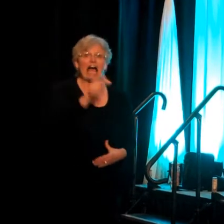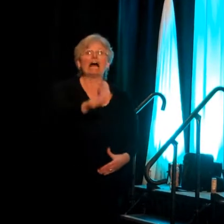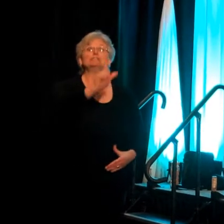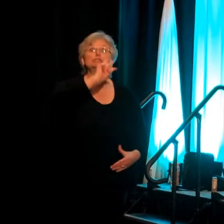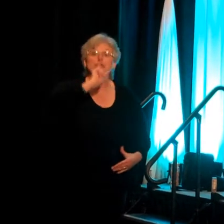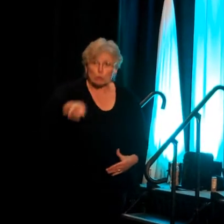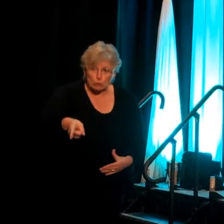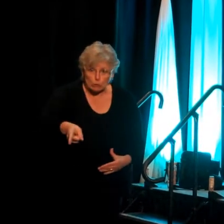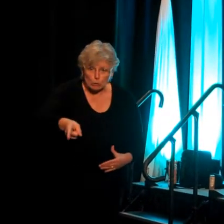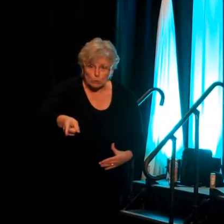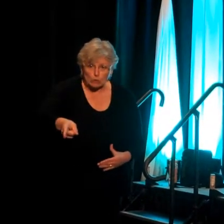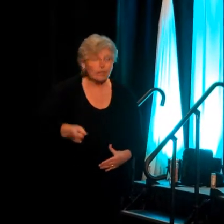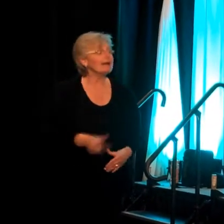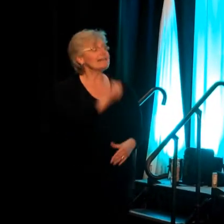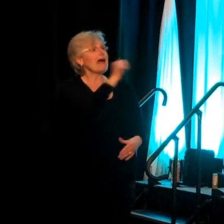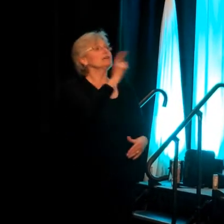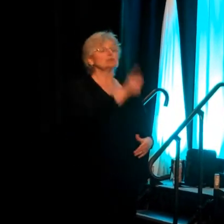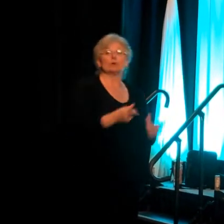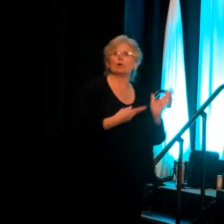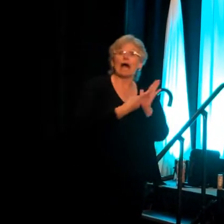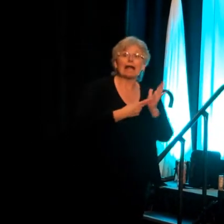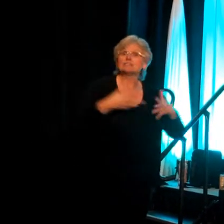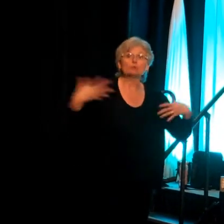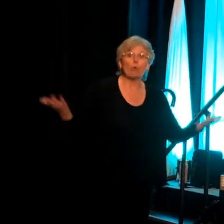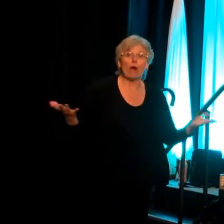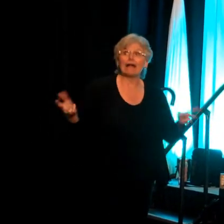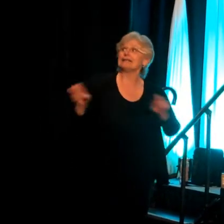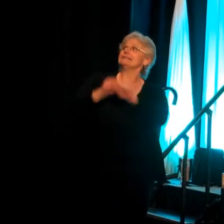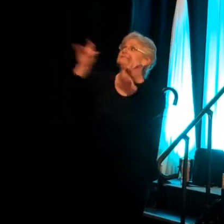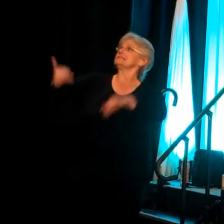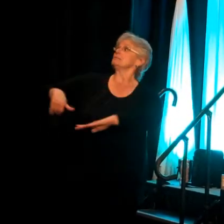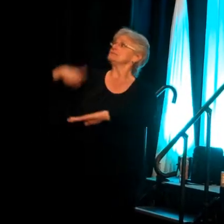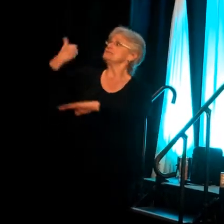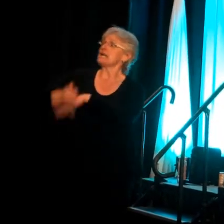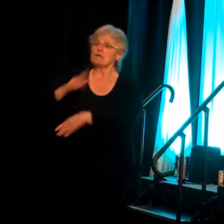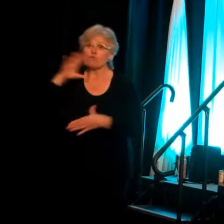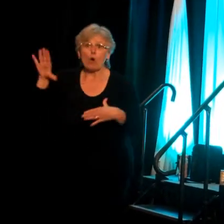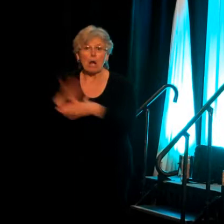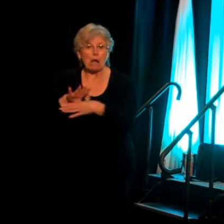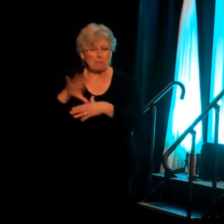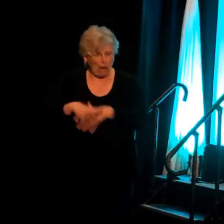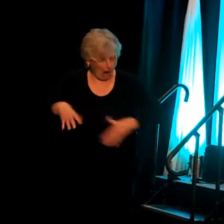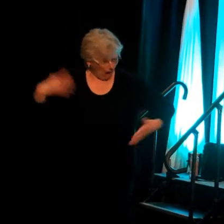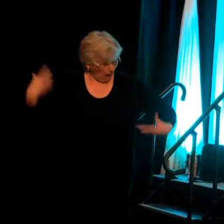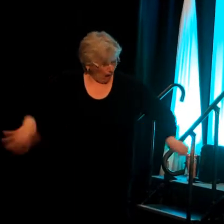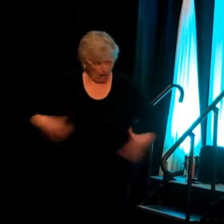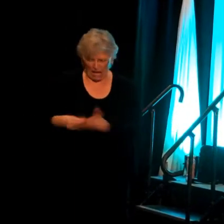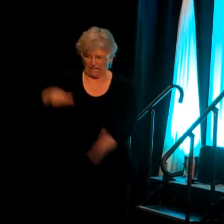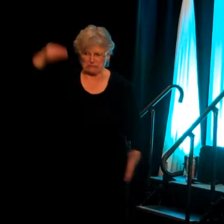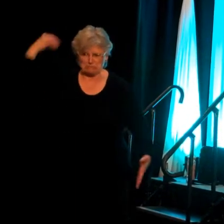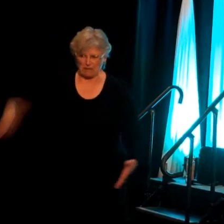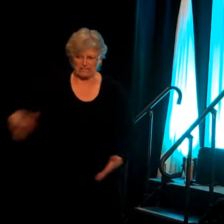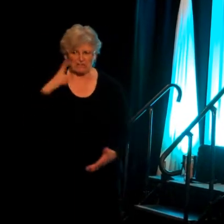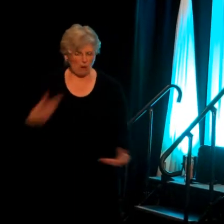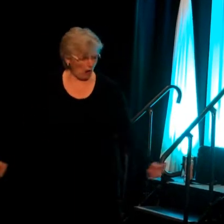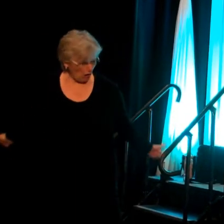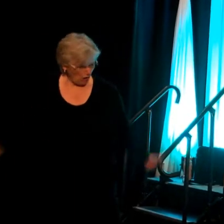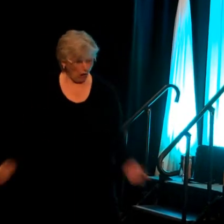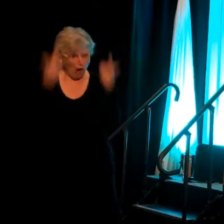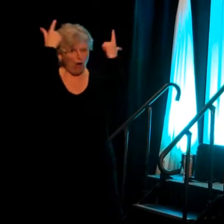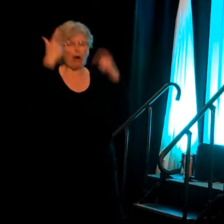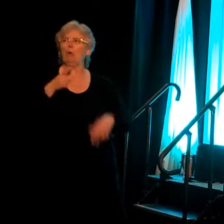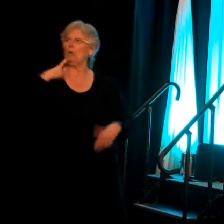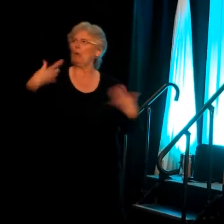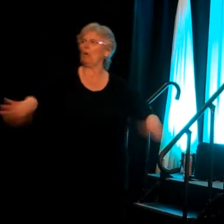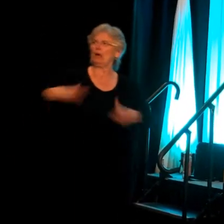truth. The truth is that the system that they have set up is far more costly for everyone. It's